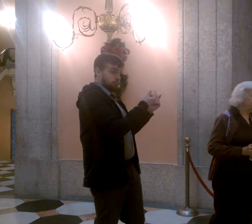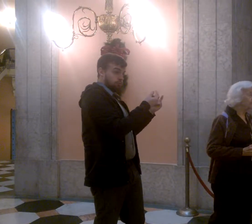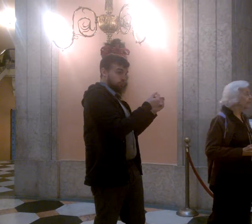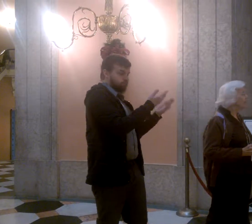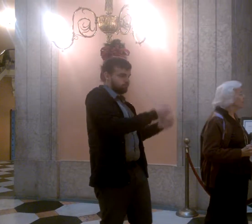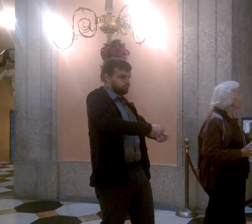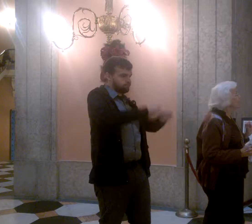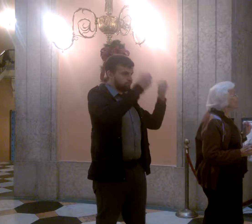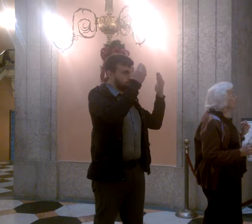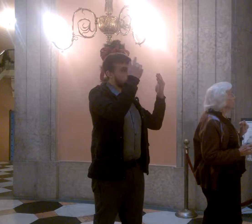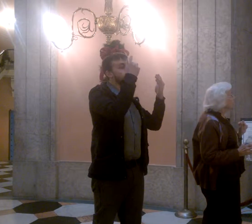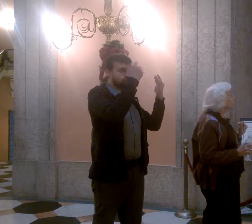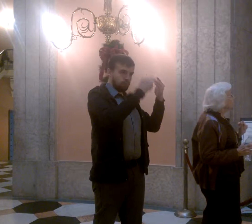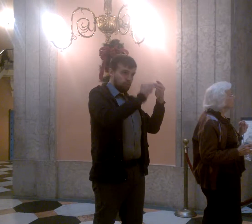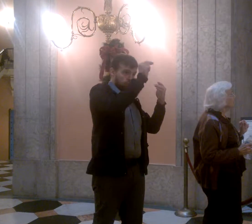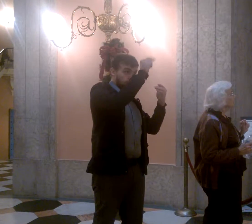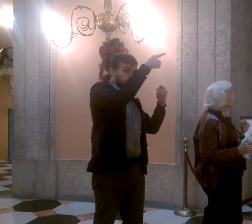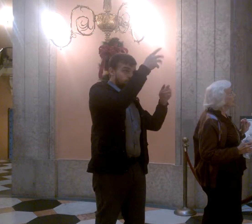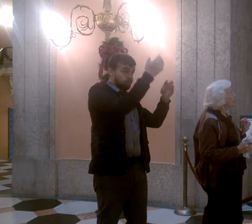right.